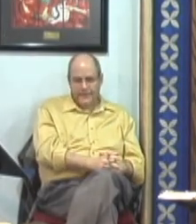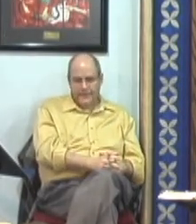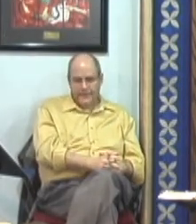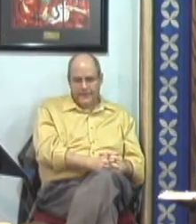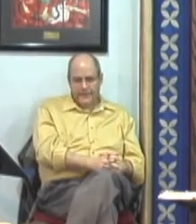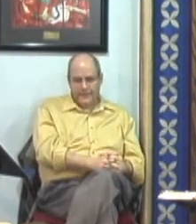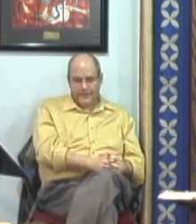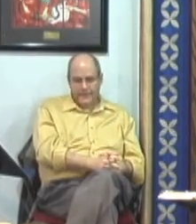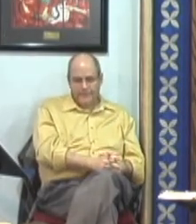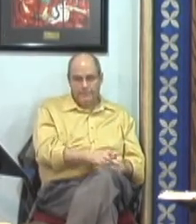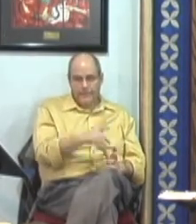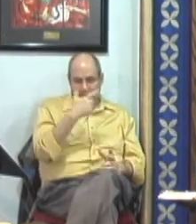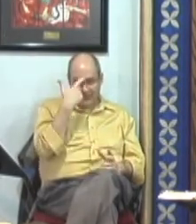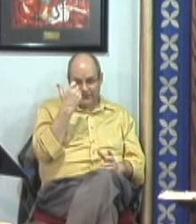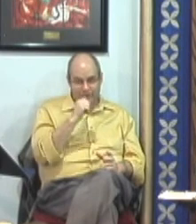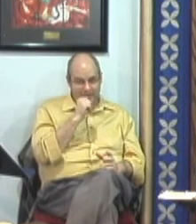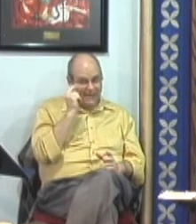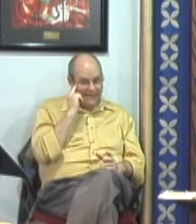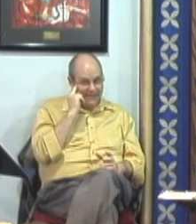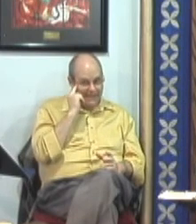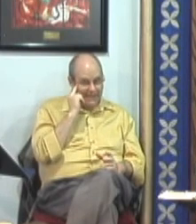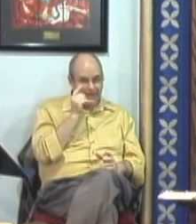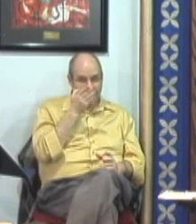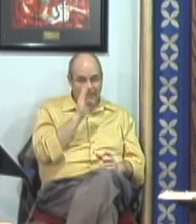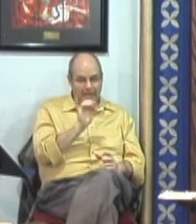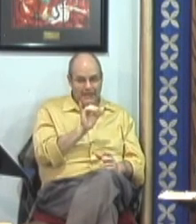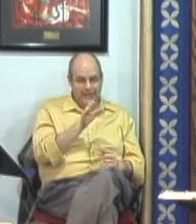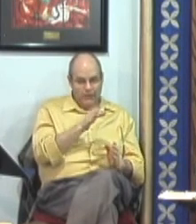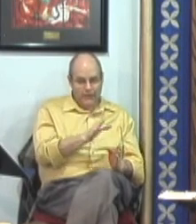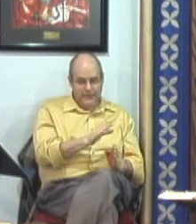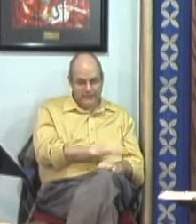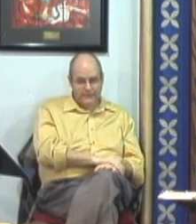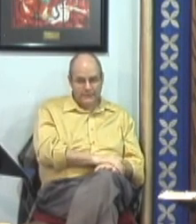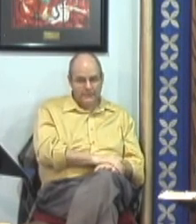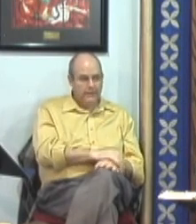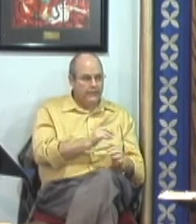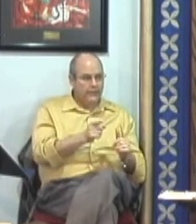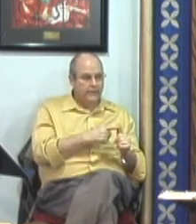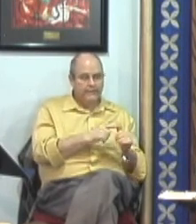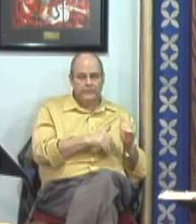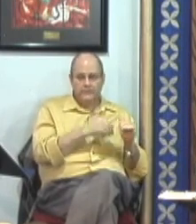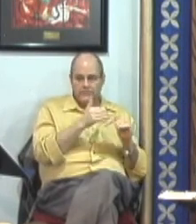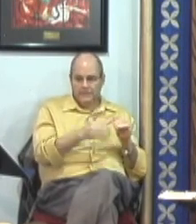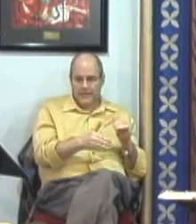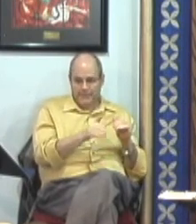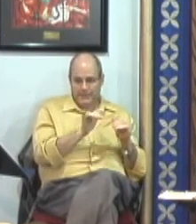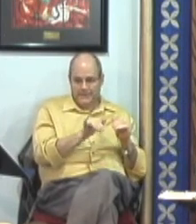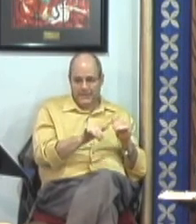like that. That's because you're not thinking in a godly way. So the first step is that.